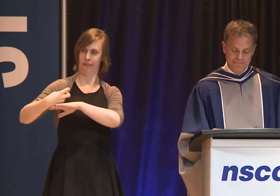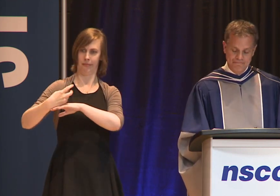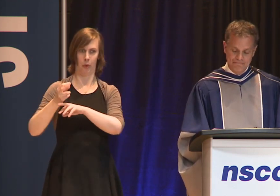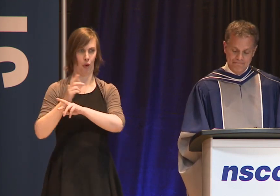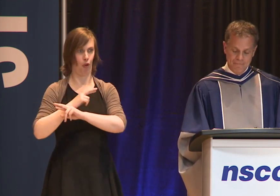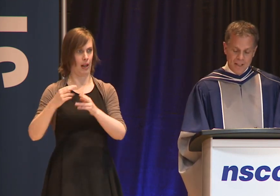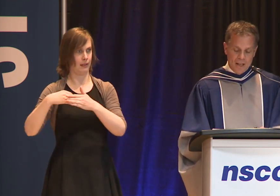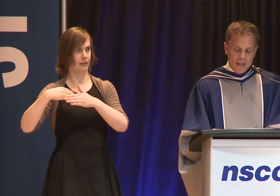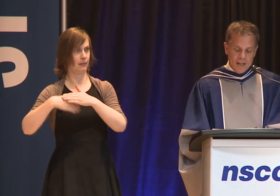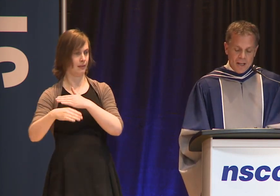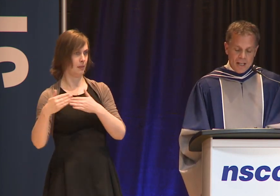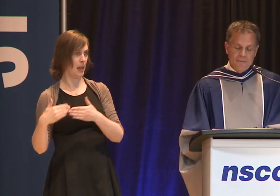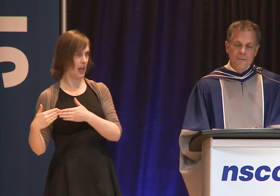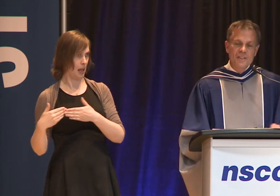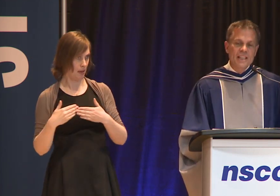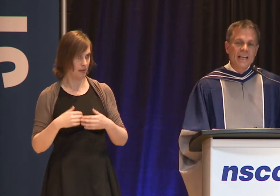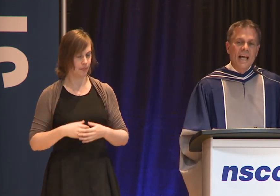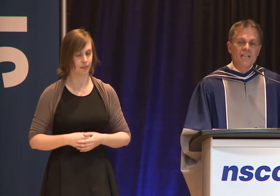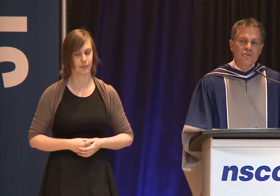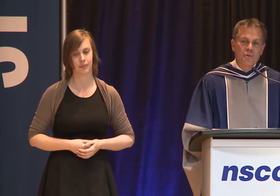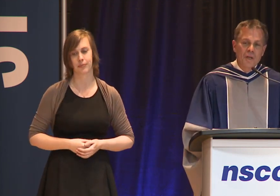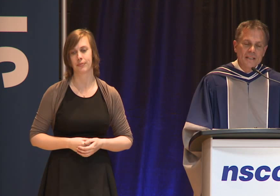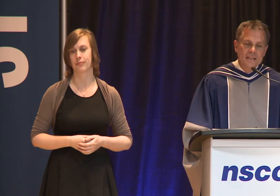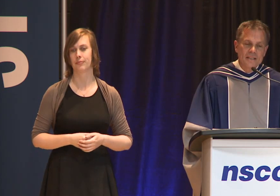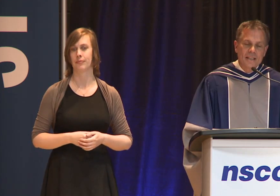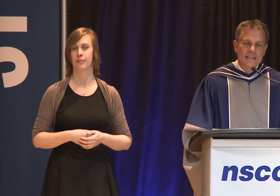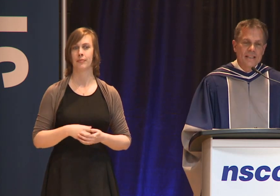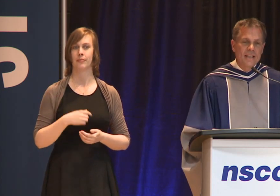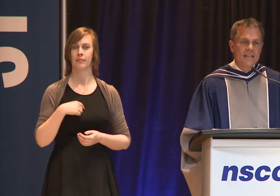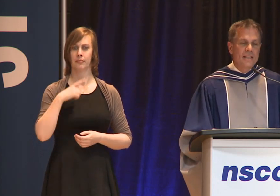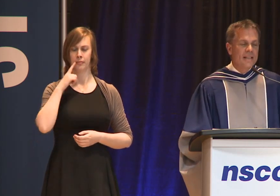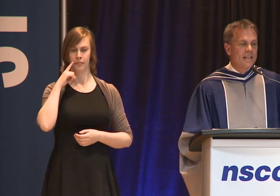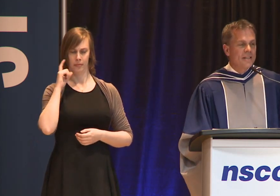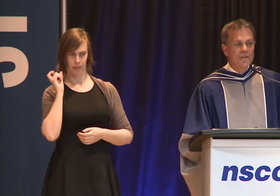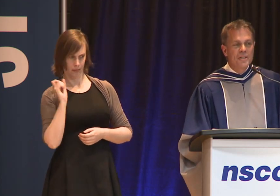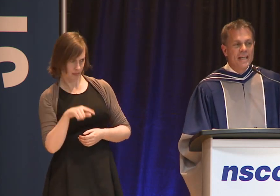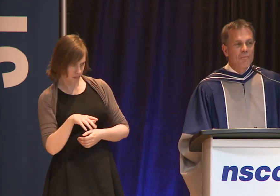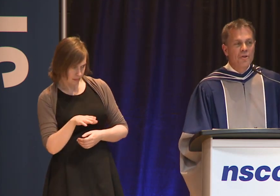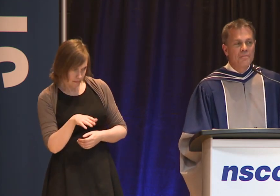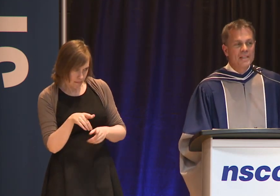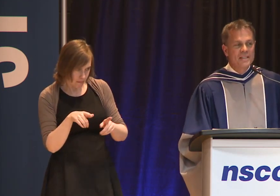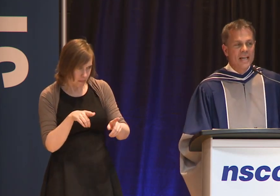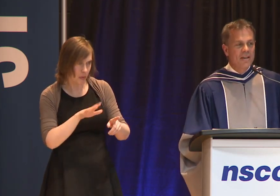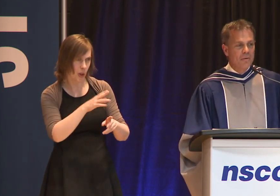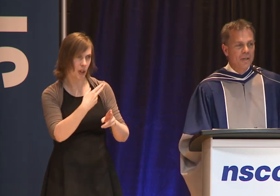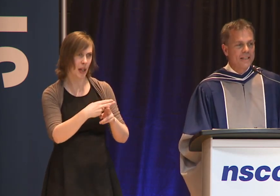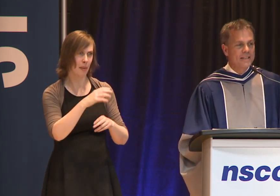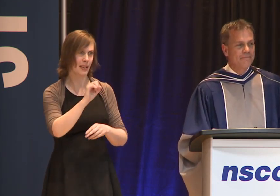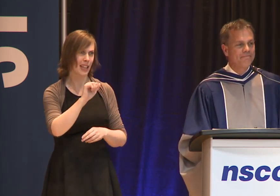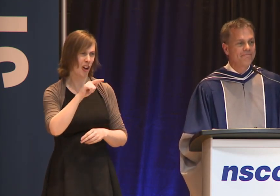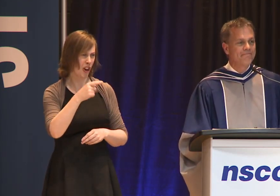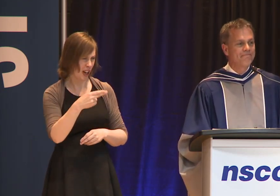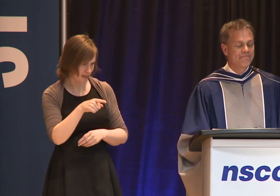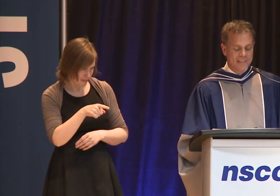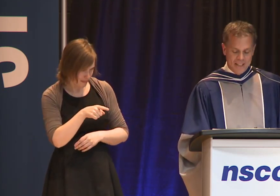birth. And the first thing I asked her was, I said, your name wouldn't be Sarah, would